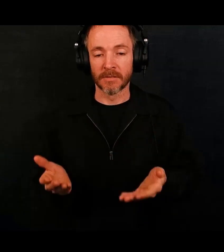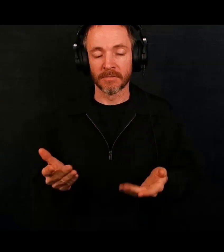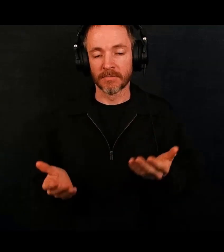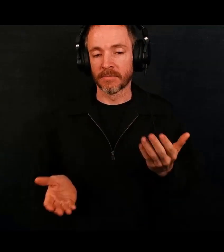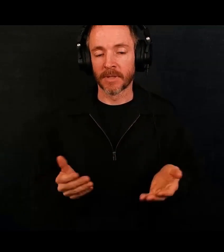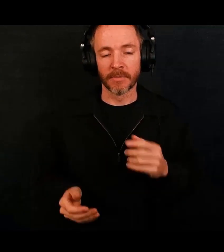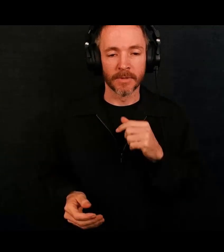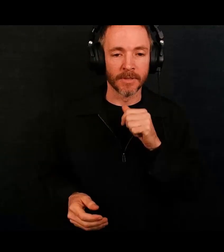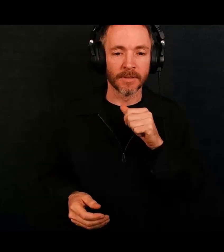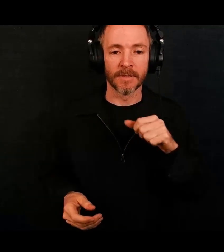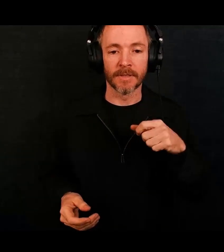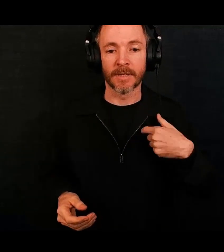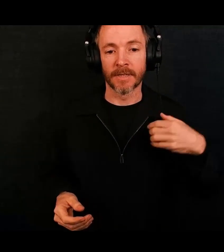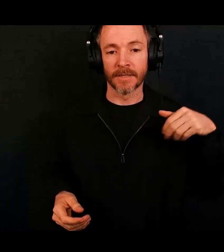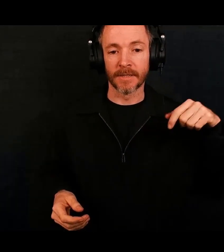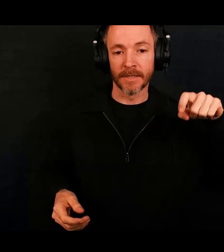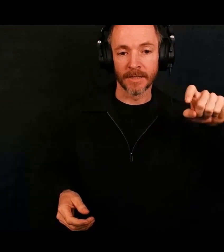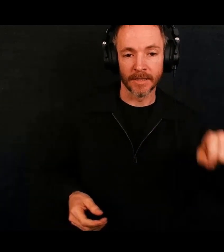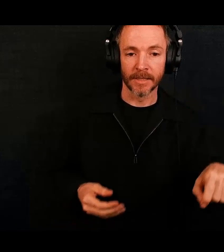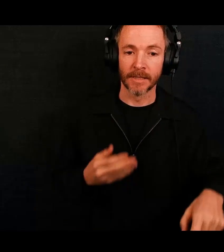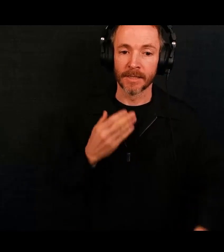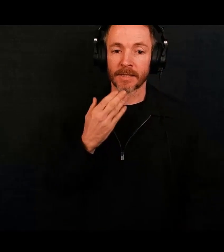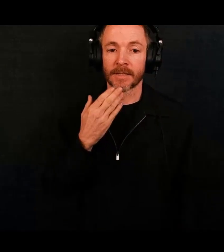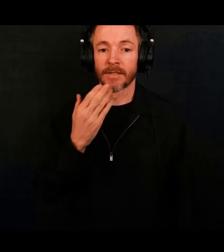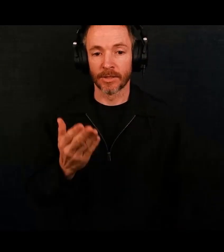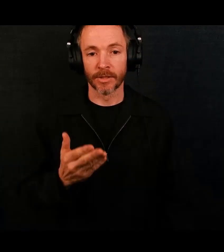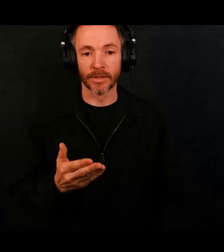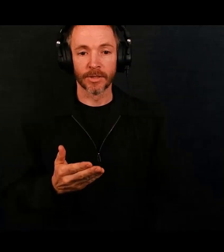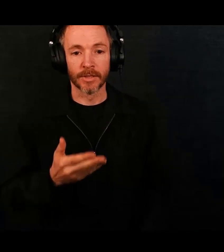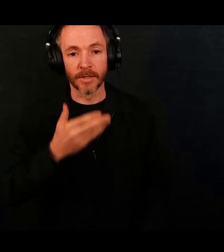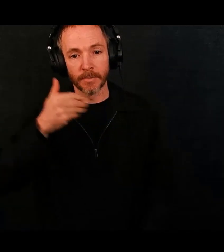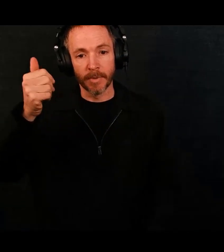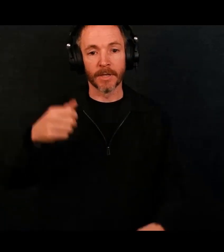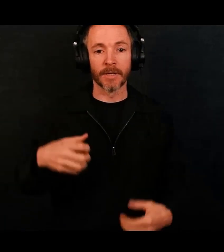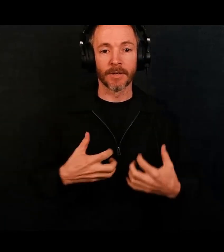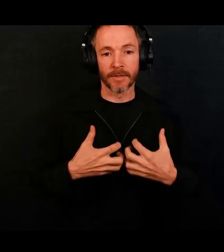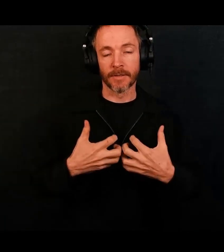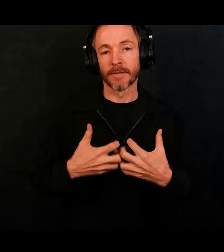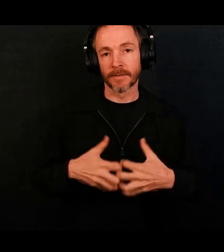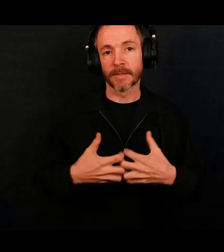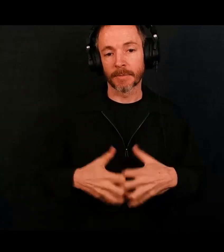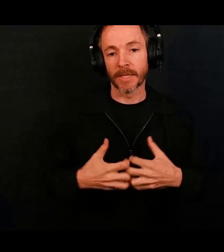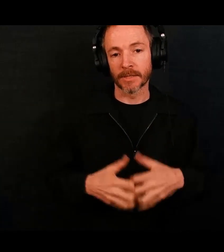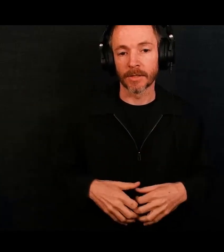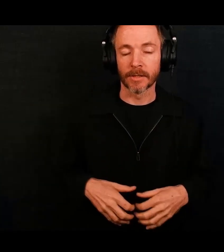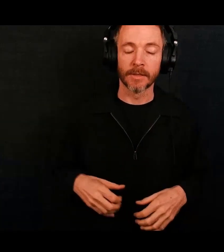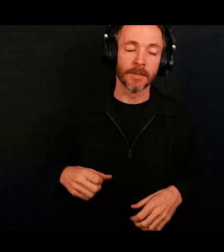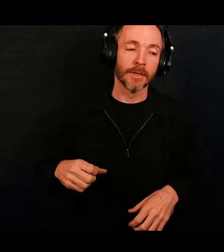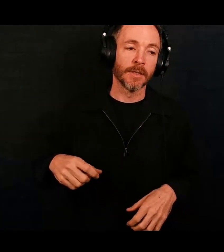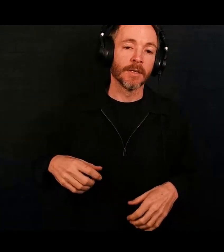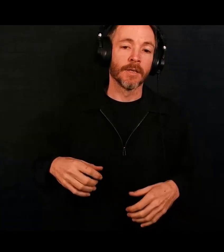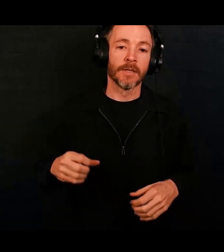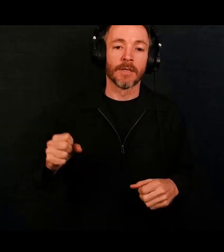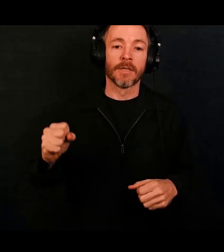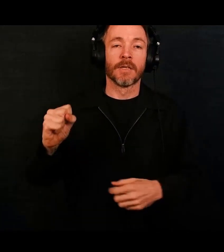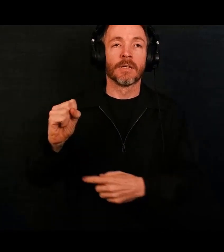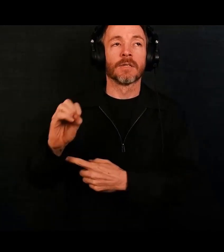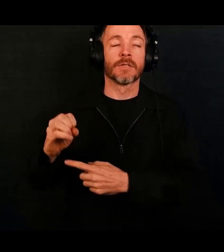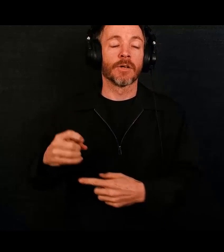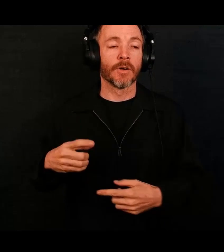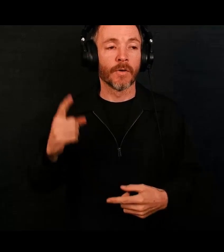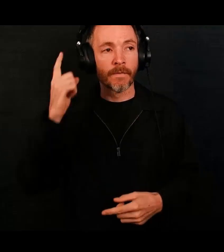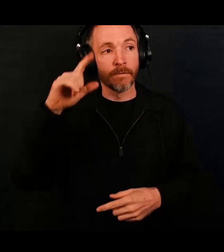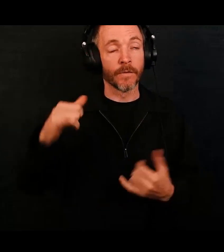to get a good bandsaw anytime soon, I'm going to make a groove with my router table. I think